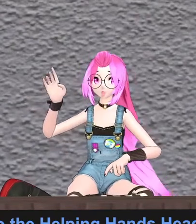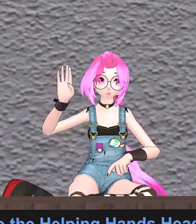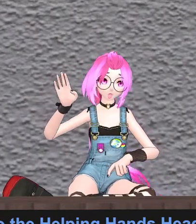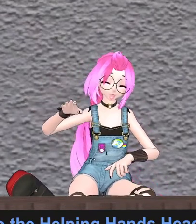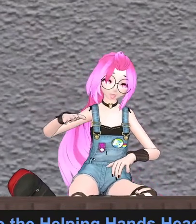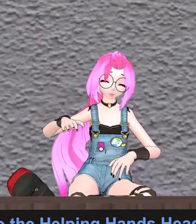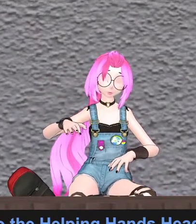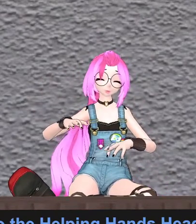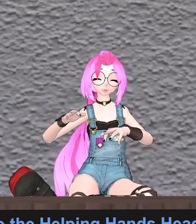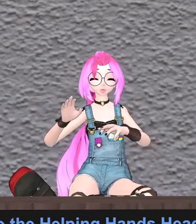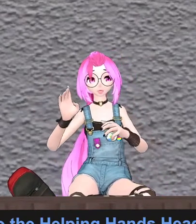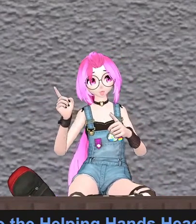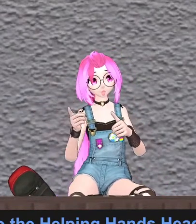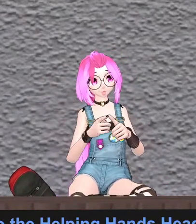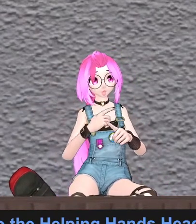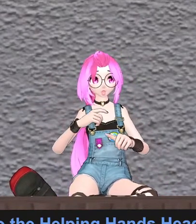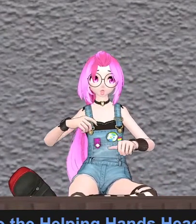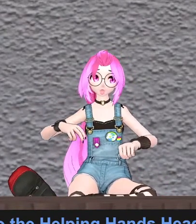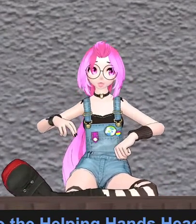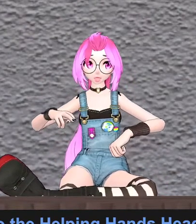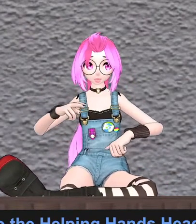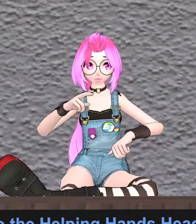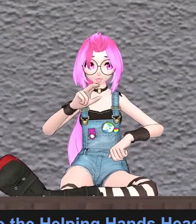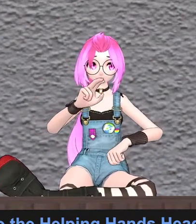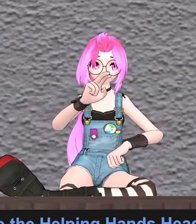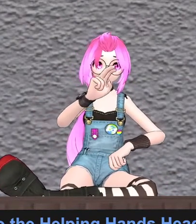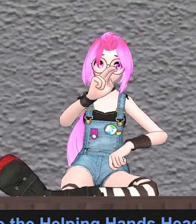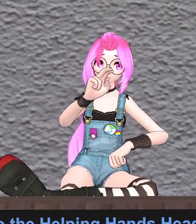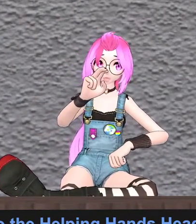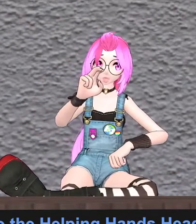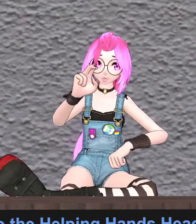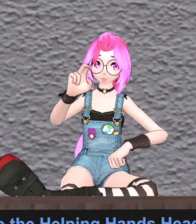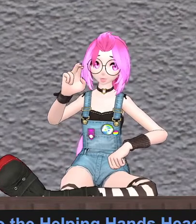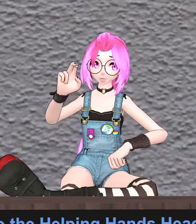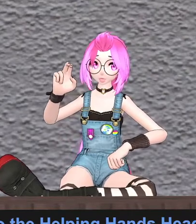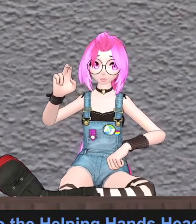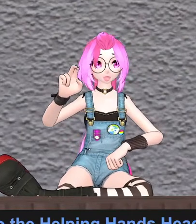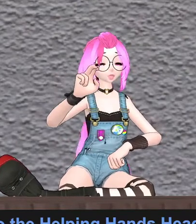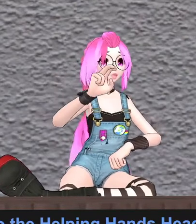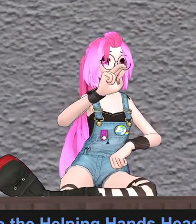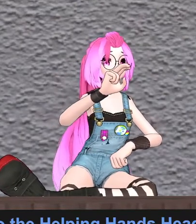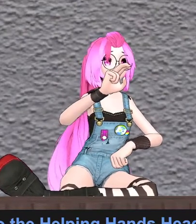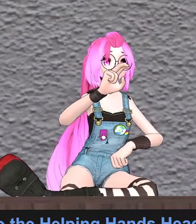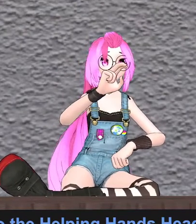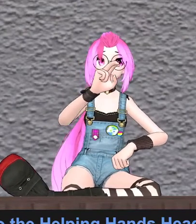hi, cool. So first I'm gonna show you how to sign potato. Potato, you're gonna, if you have,